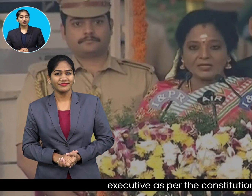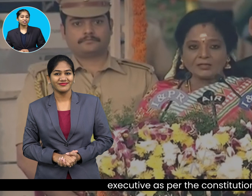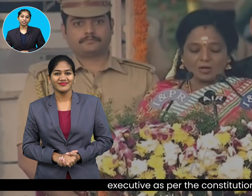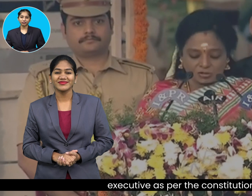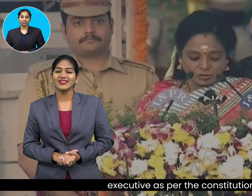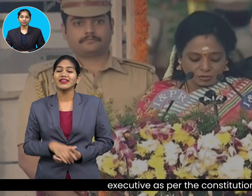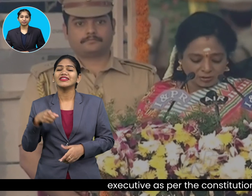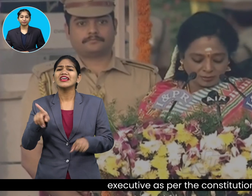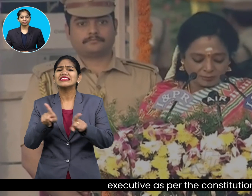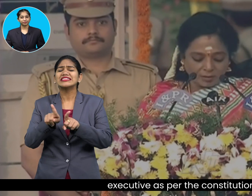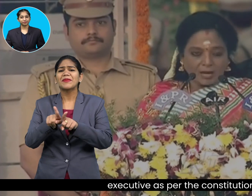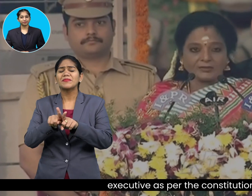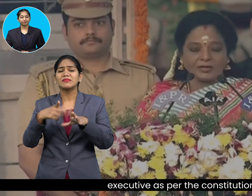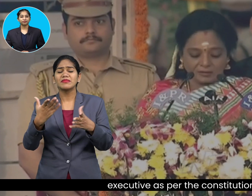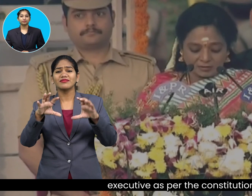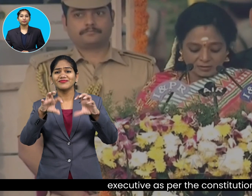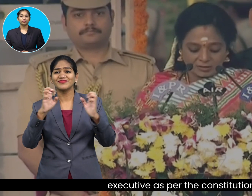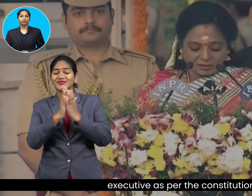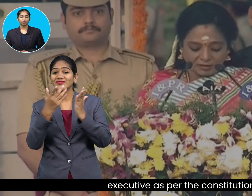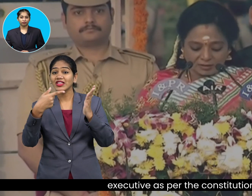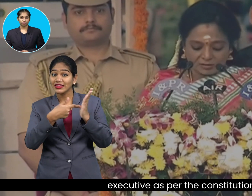As per the constitution.